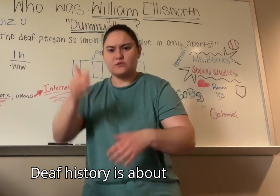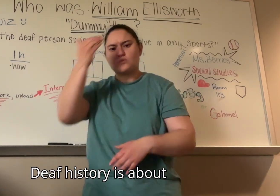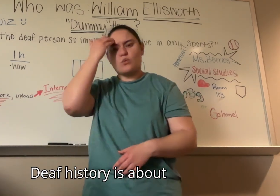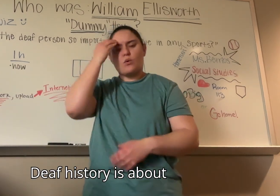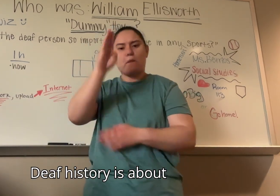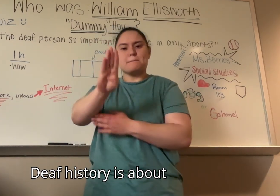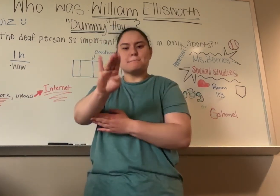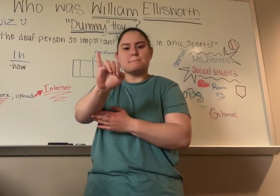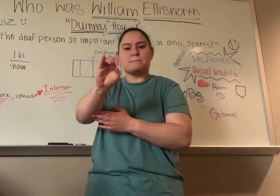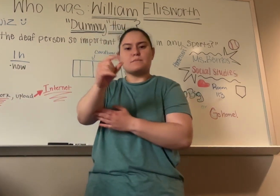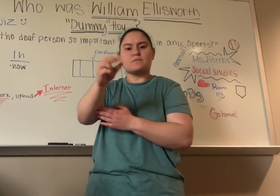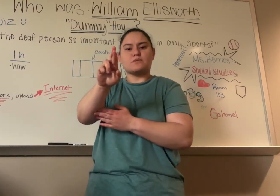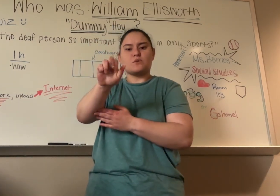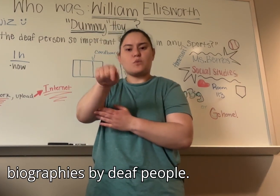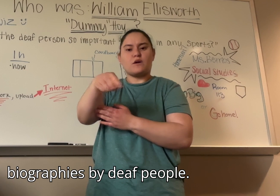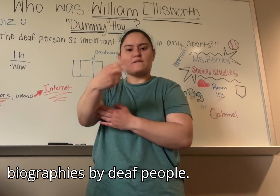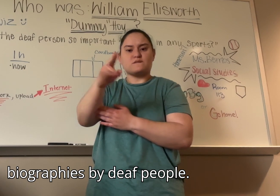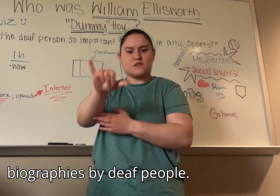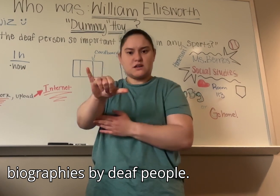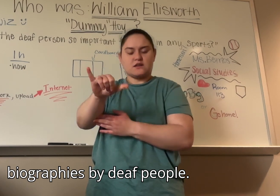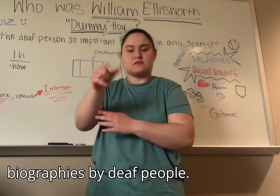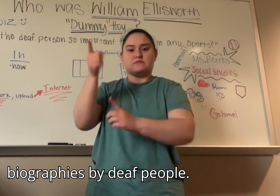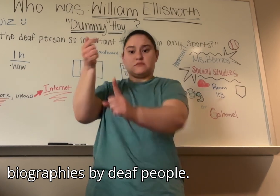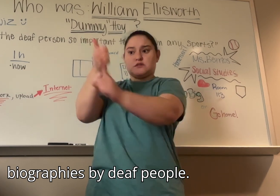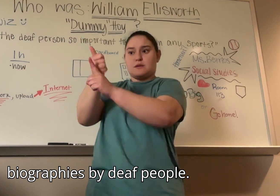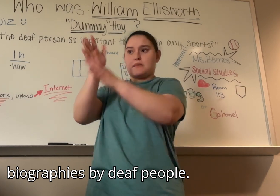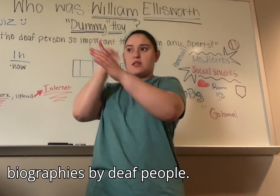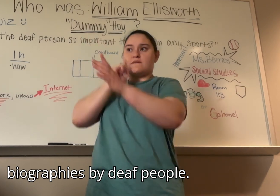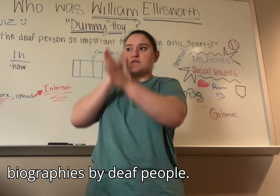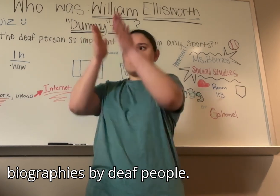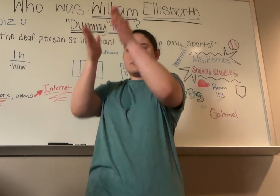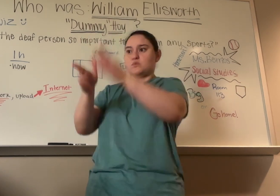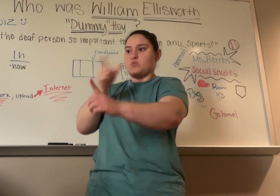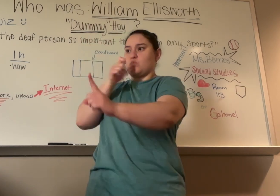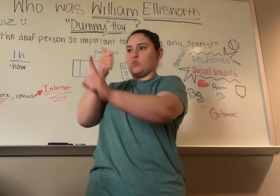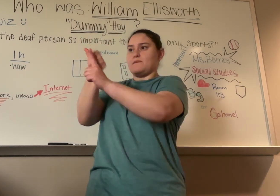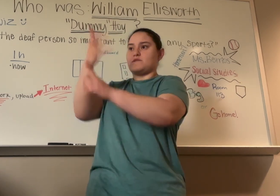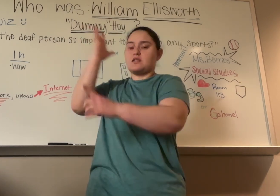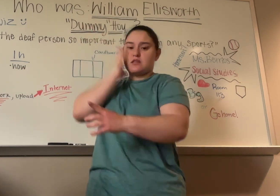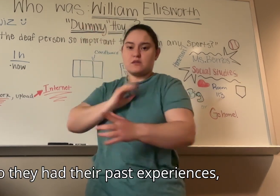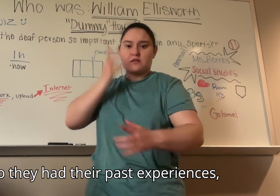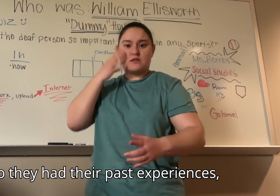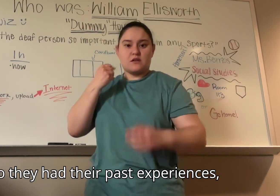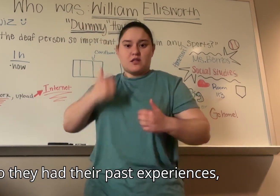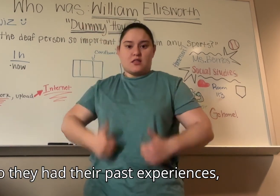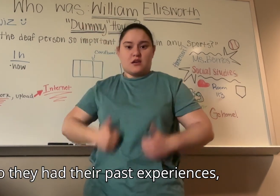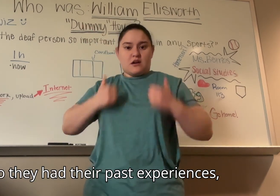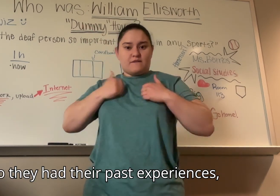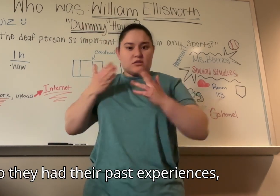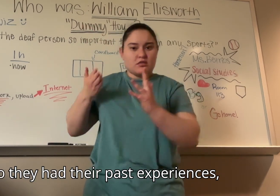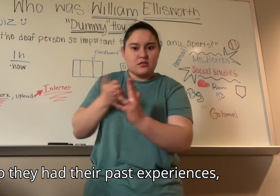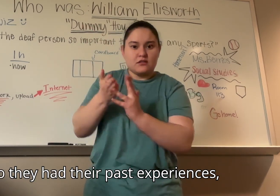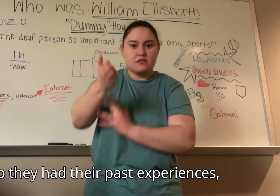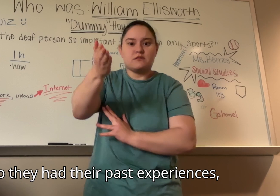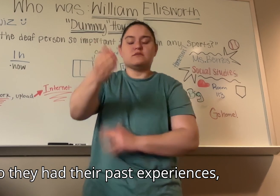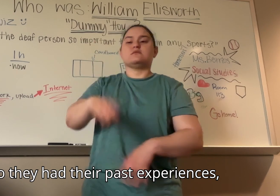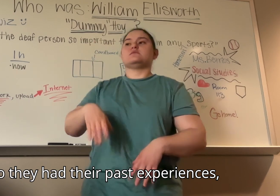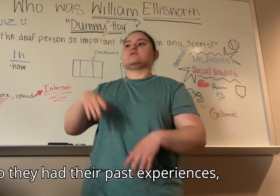is about biographies by deaf people who they had their past